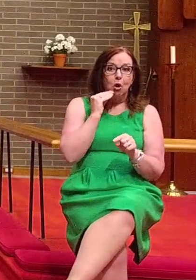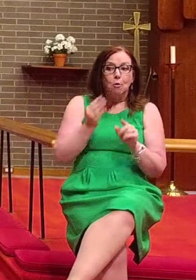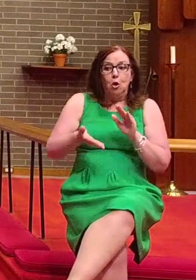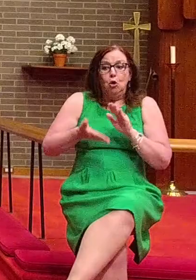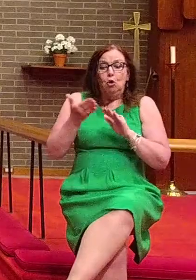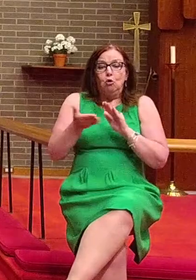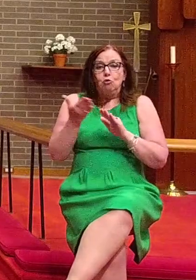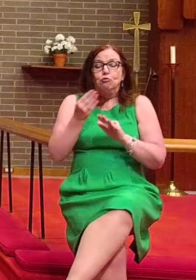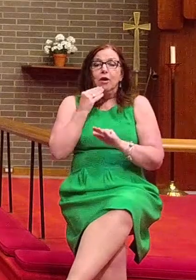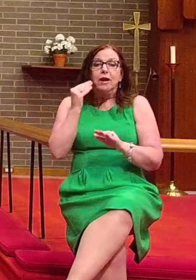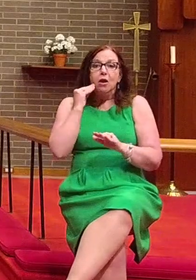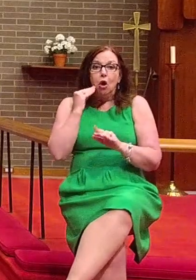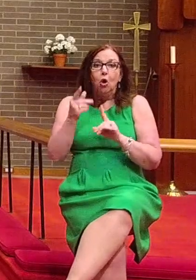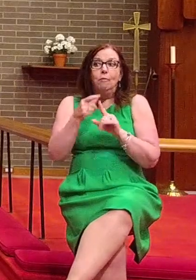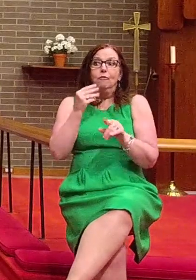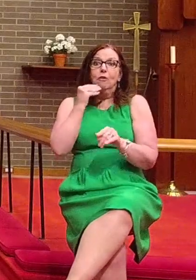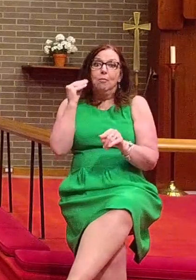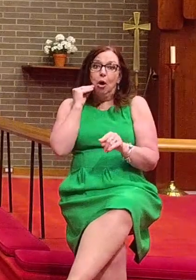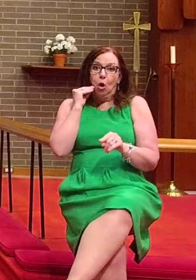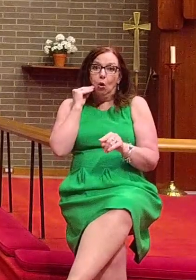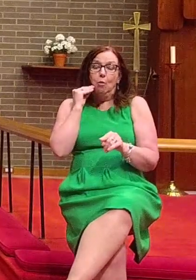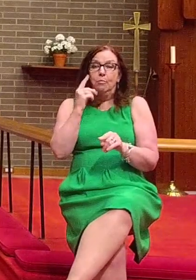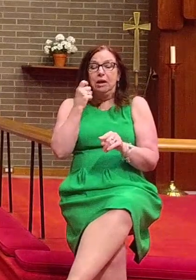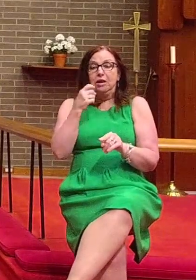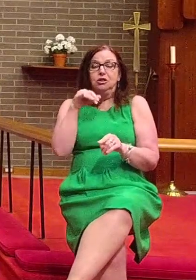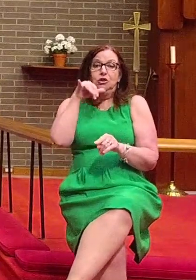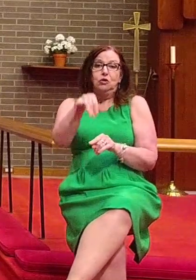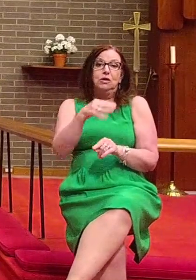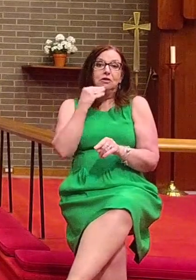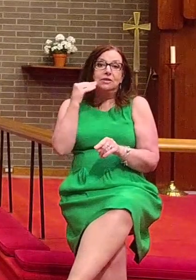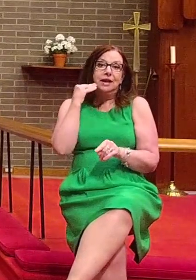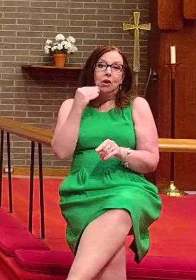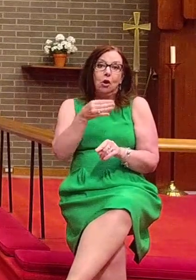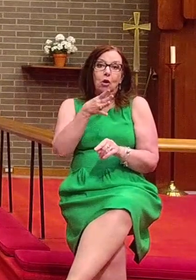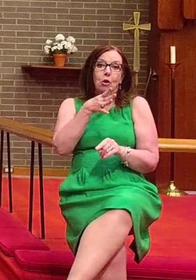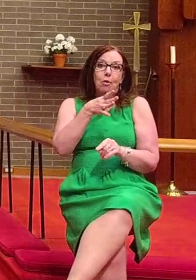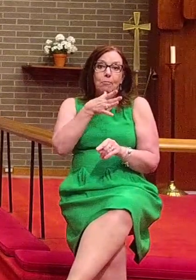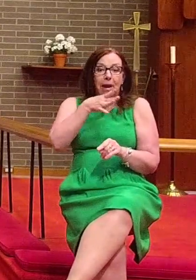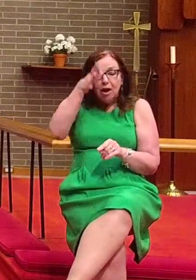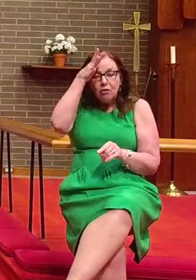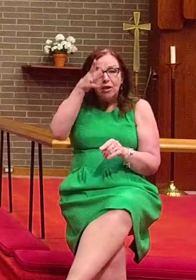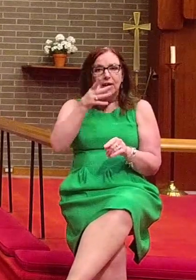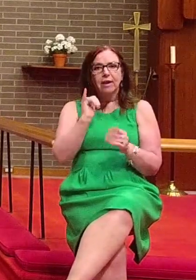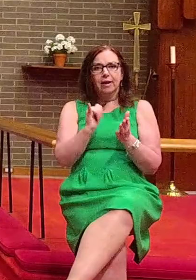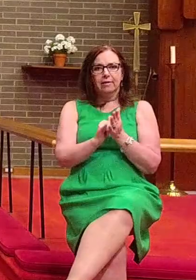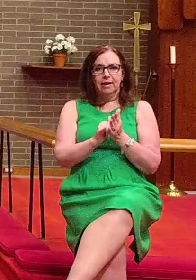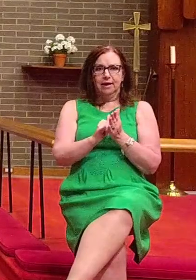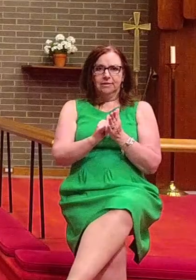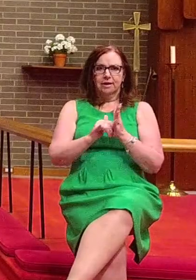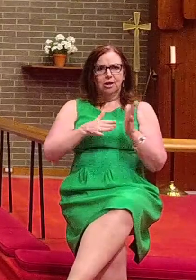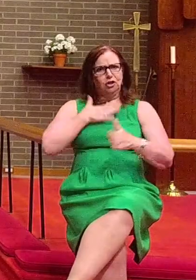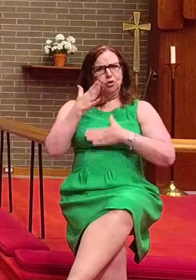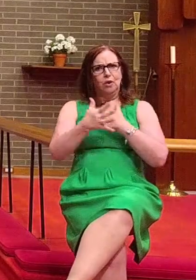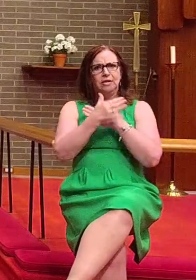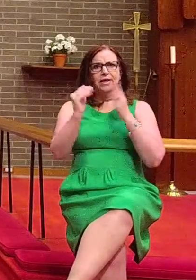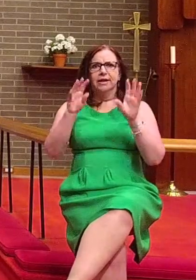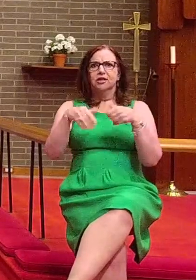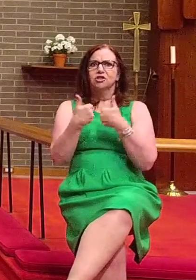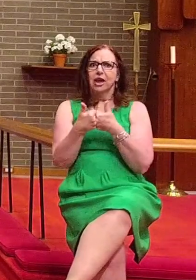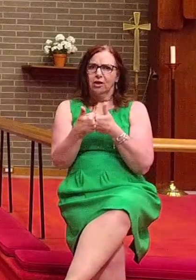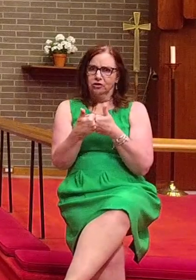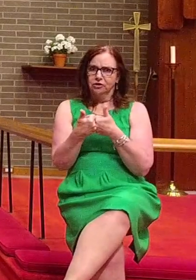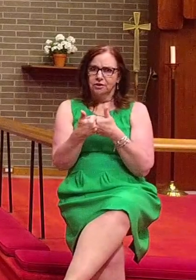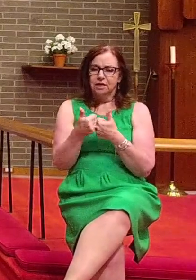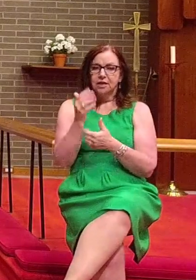home. And that's presented its own kind of joys and challenges. Some of you